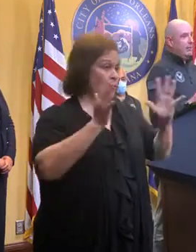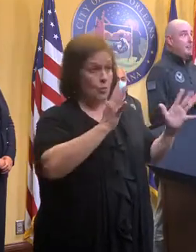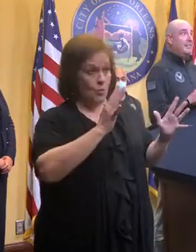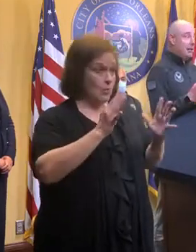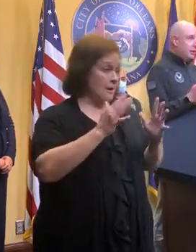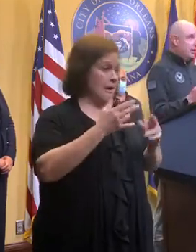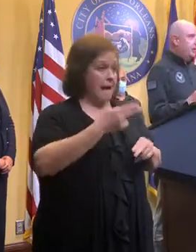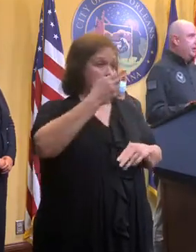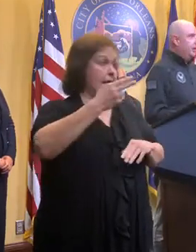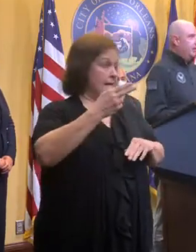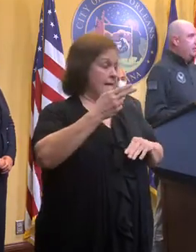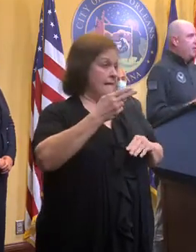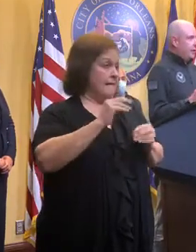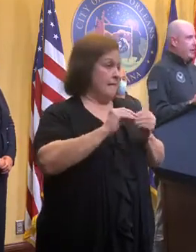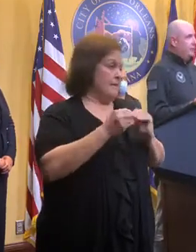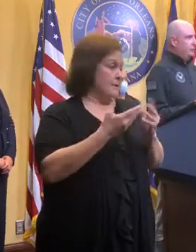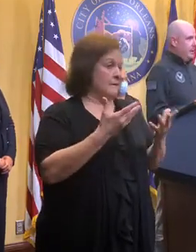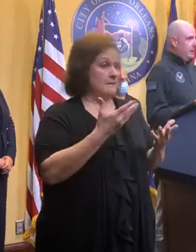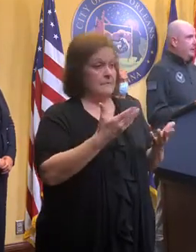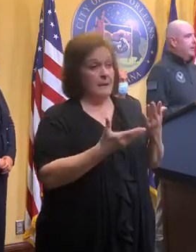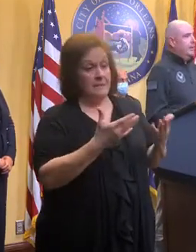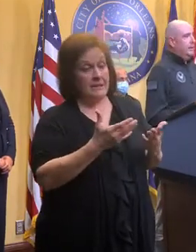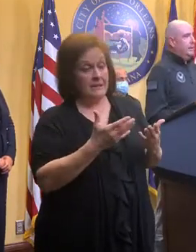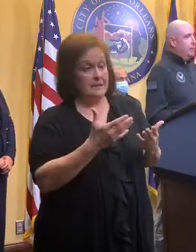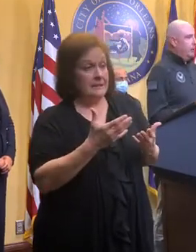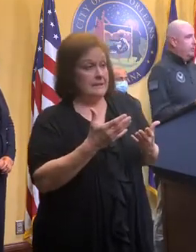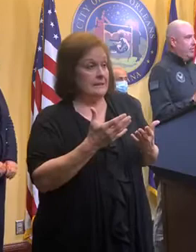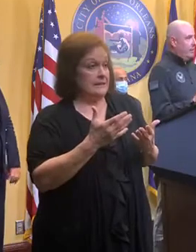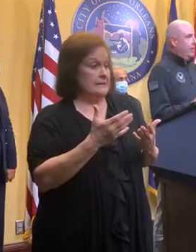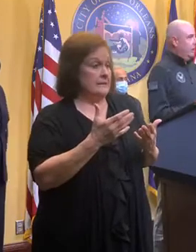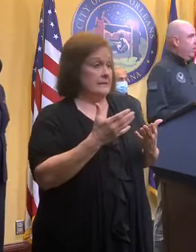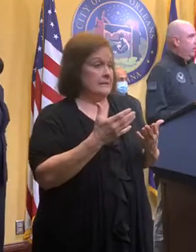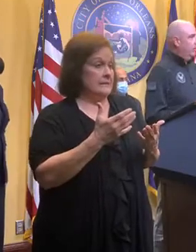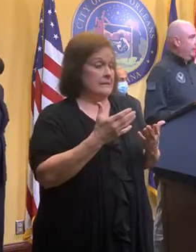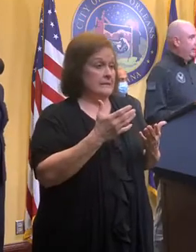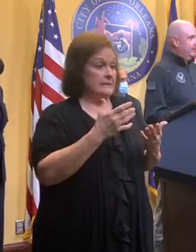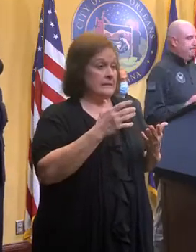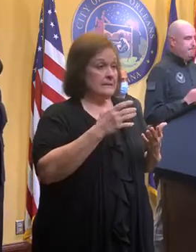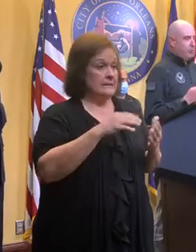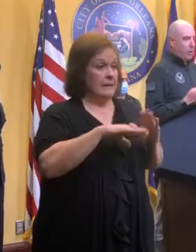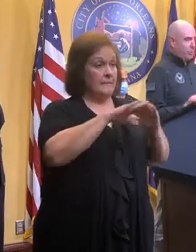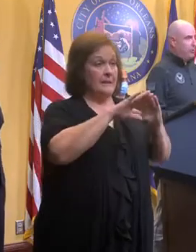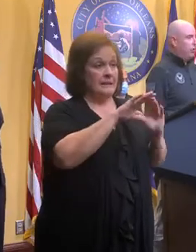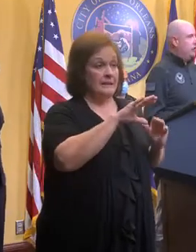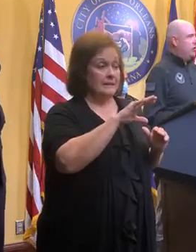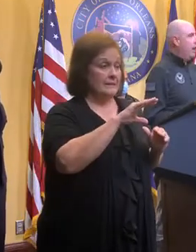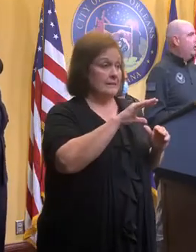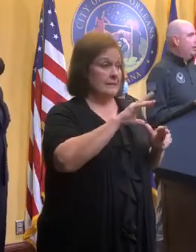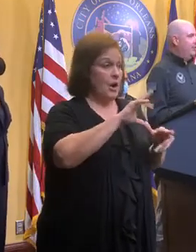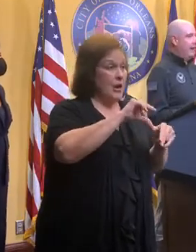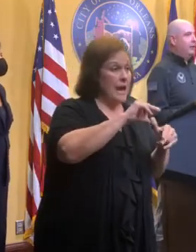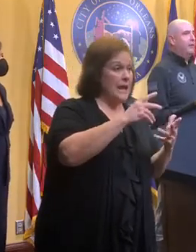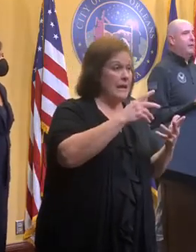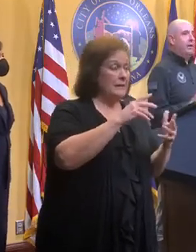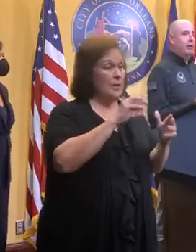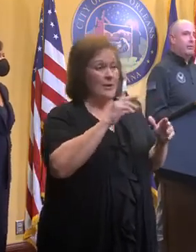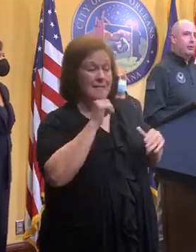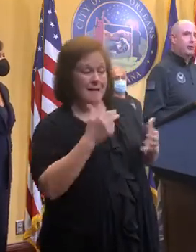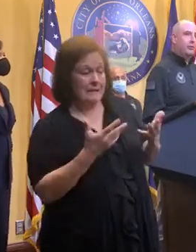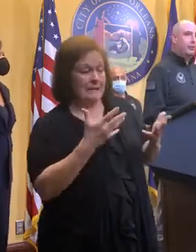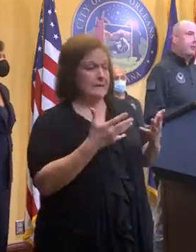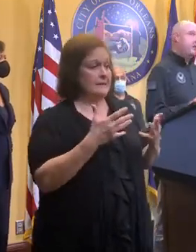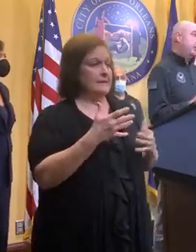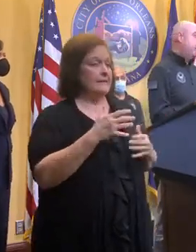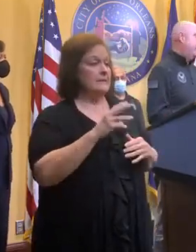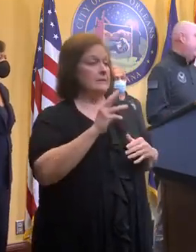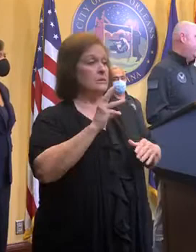even gusts potentially up to hurricane speed or slightly lower. Storm surge, not really a factor for any areas